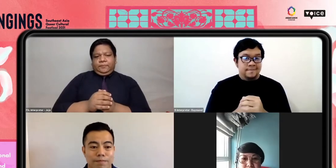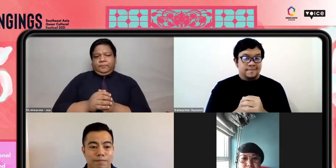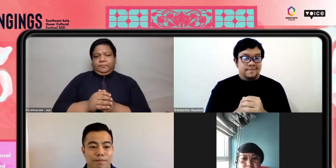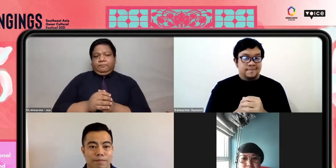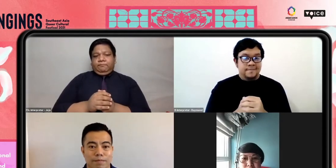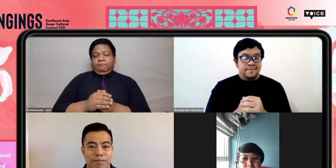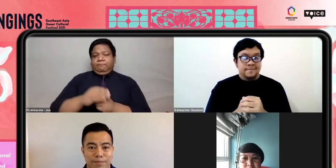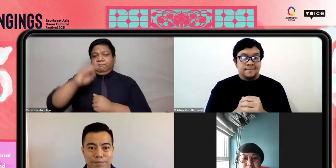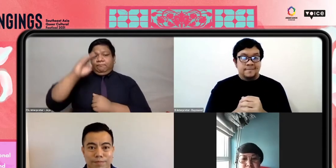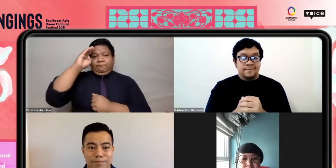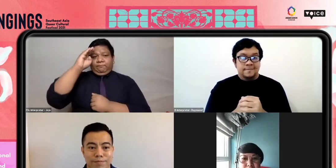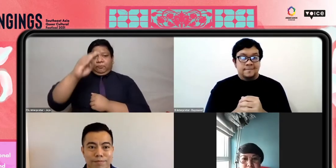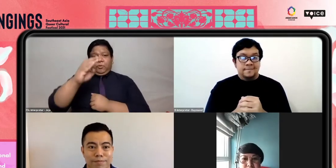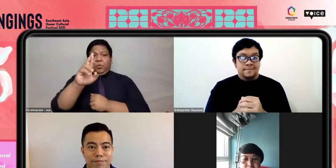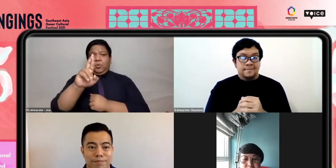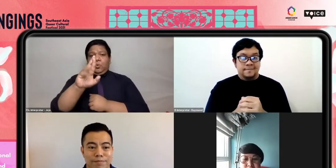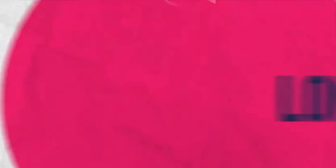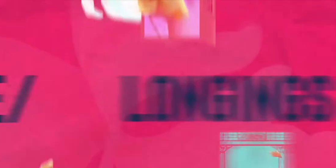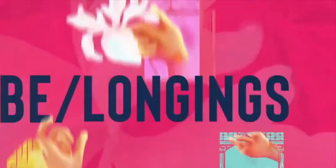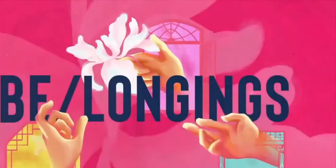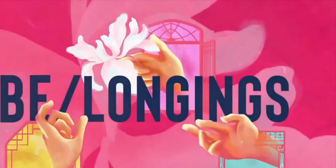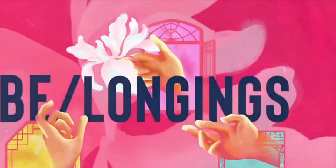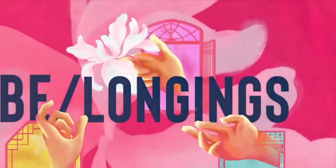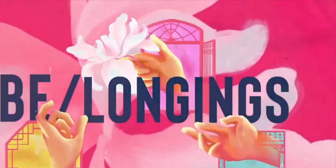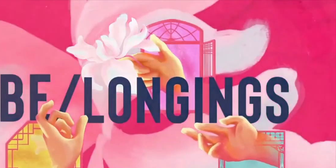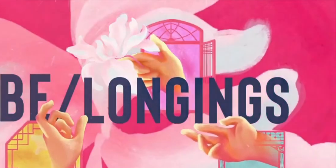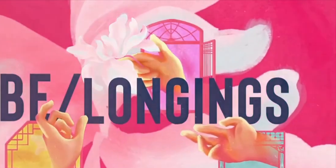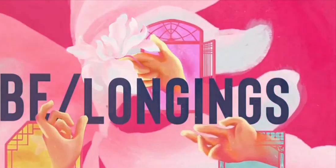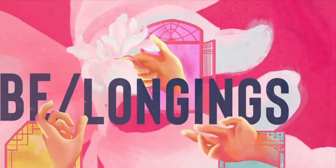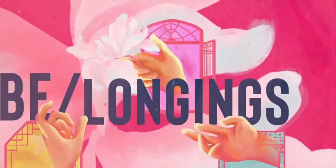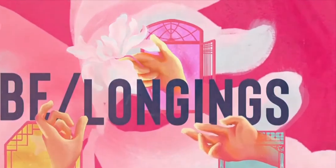Hello, Rodrigo. Hello, everyone.